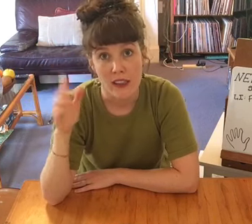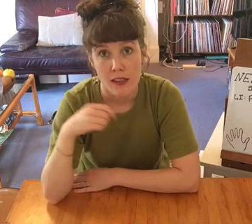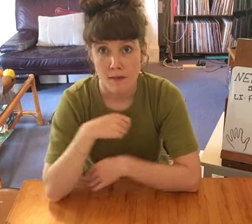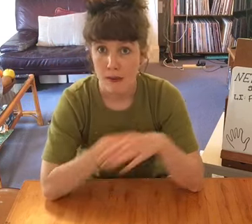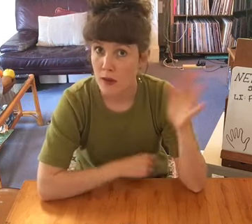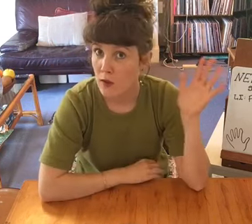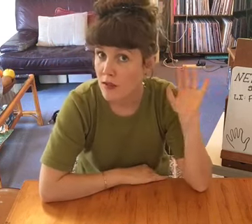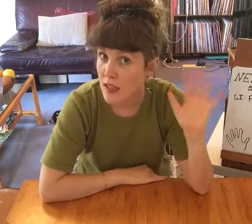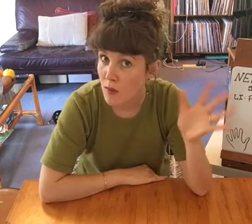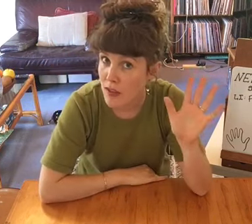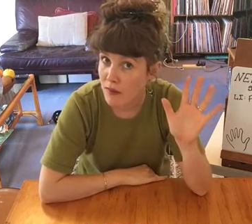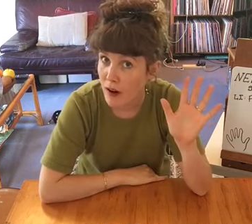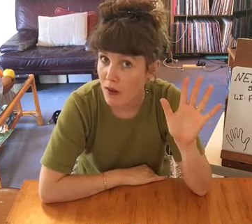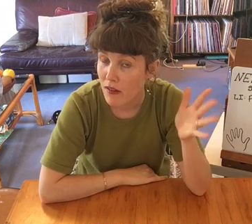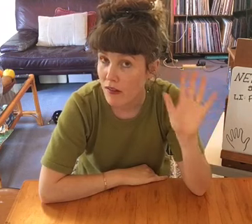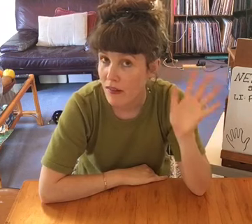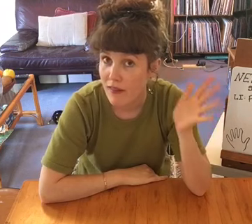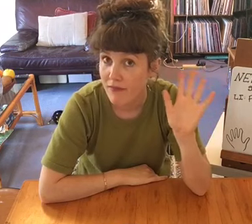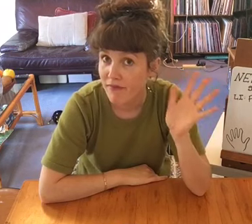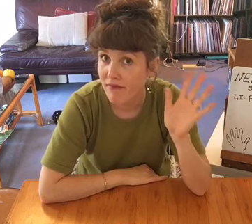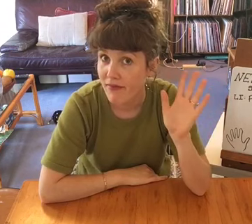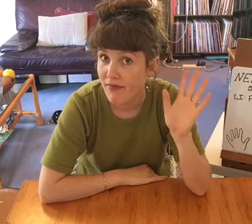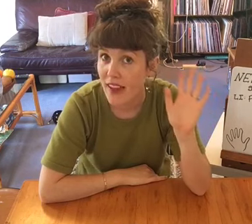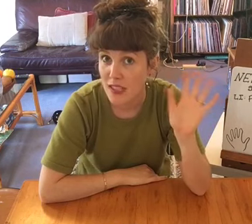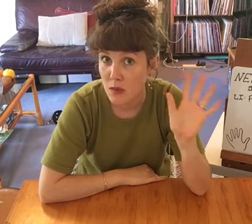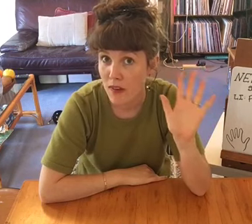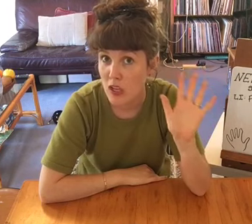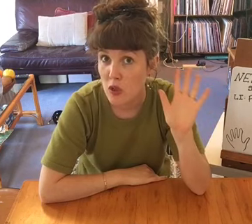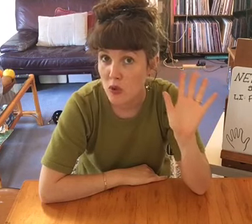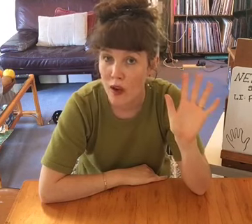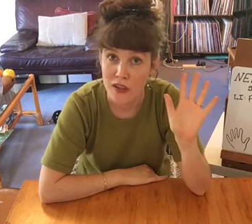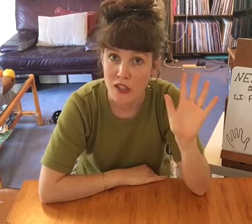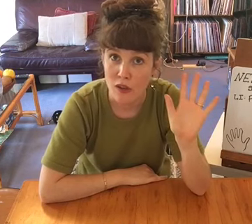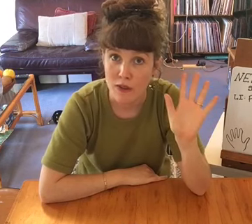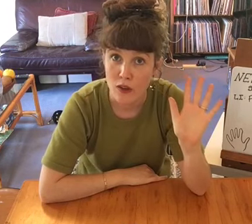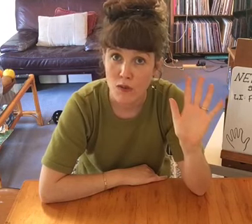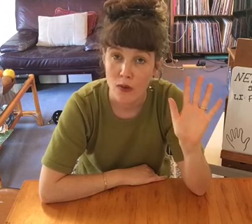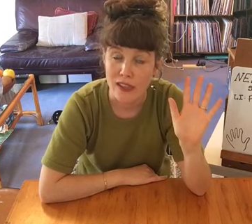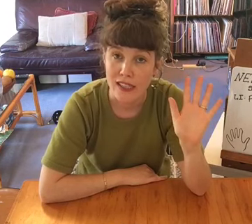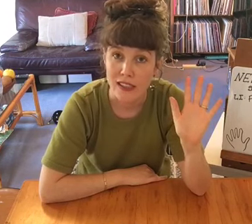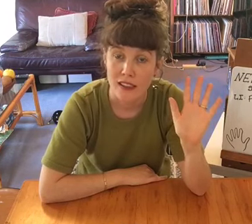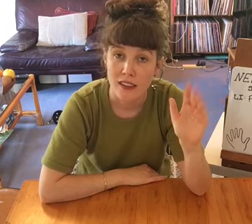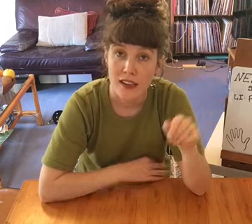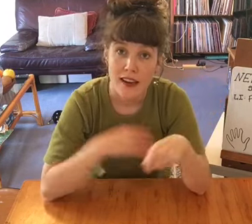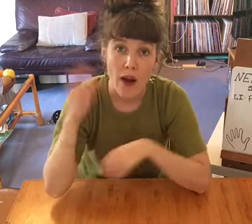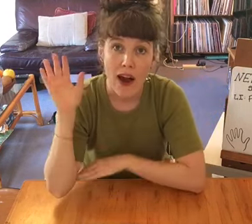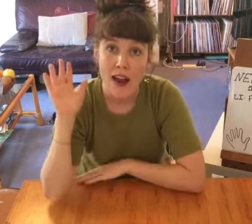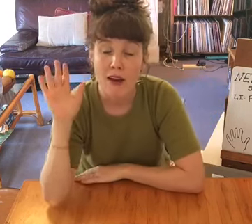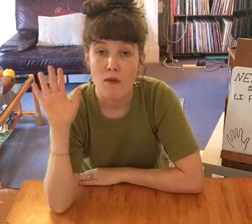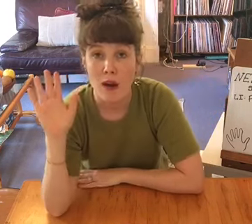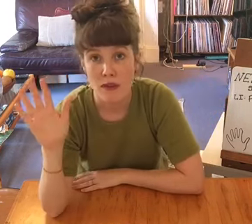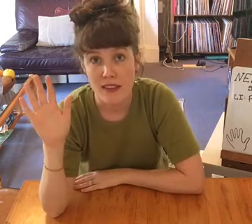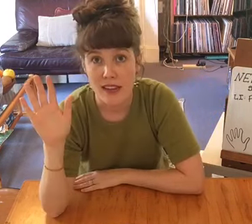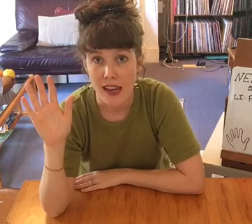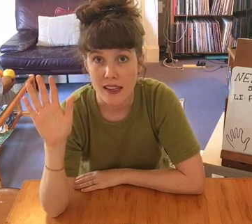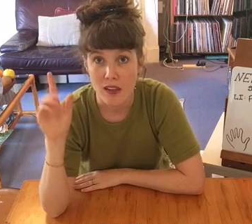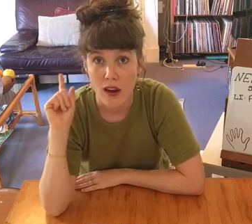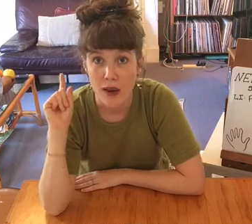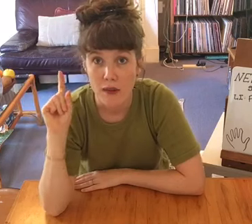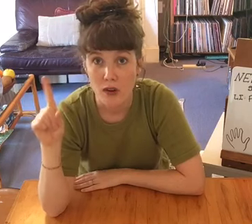Maybe you use this one to write with. That's the one that you're going to use for your pointing. Now I write with this hand, so I'm going to